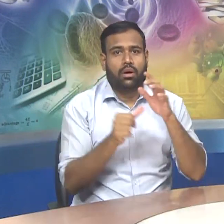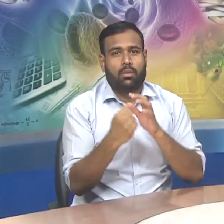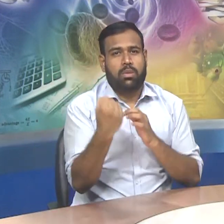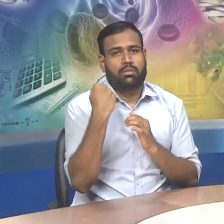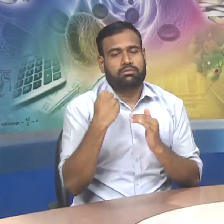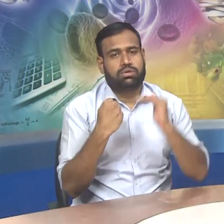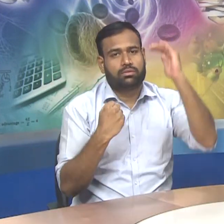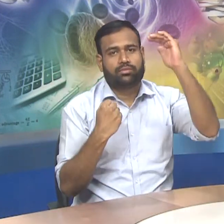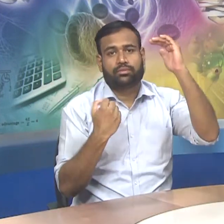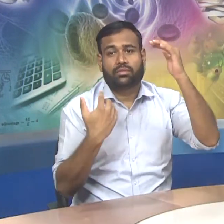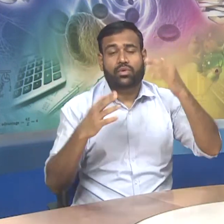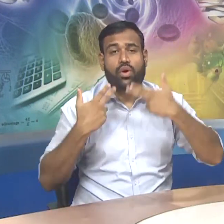functions.